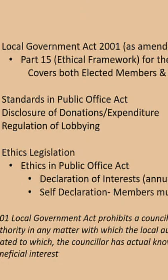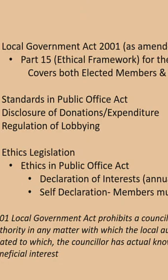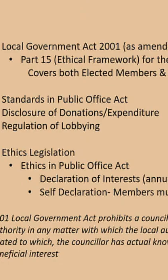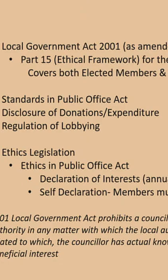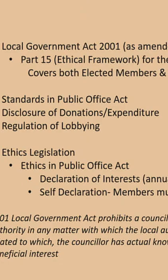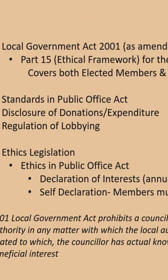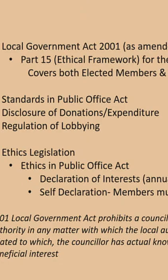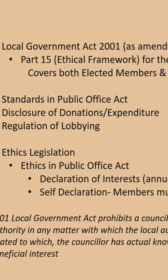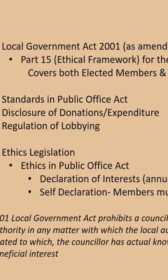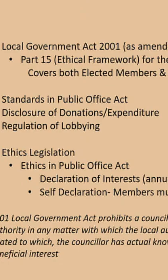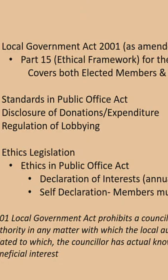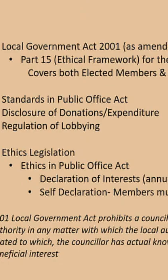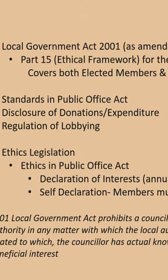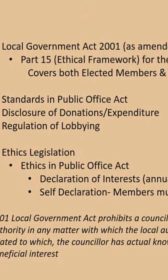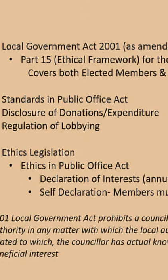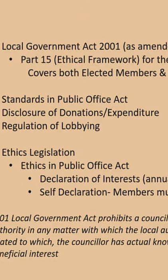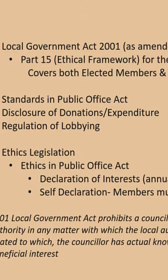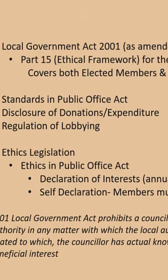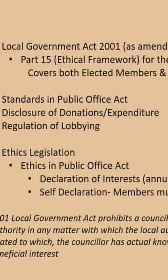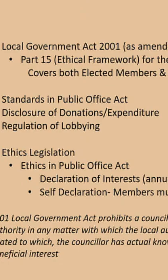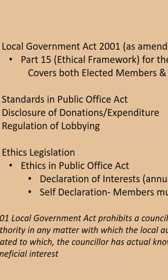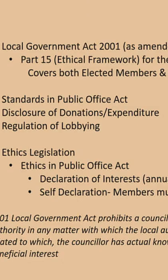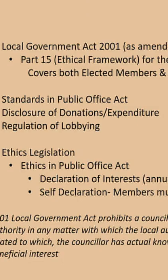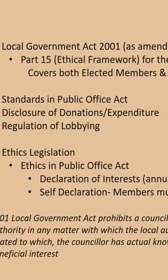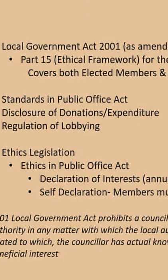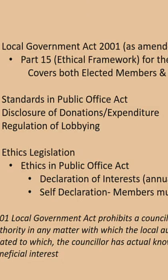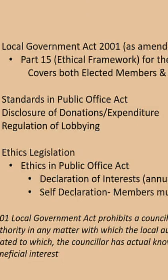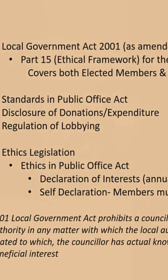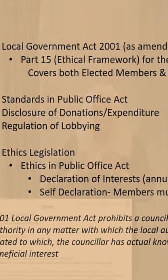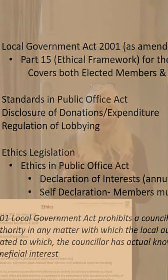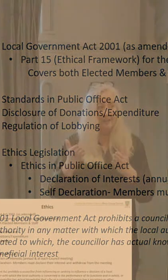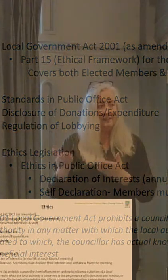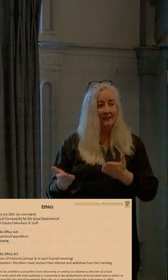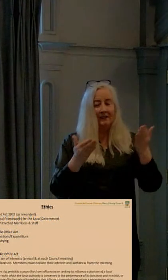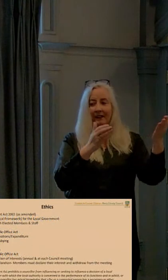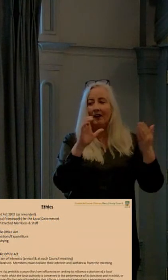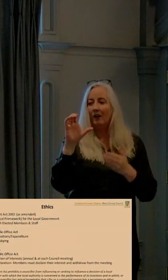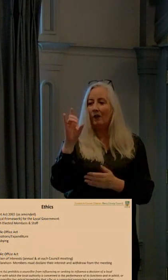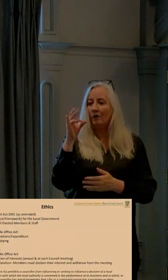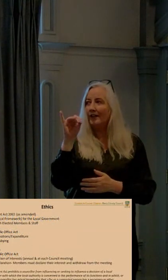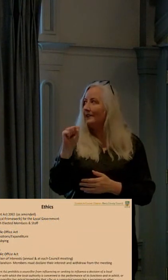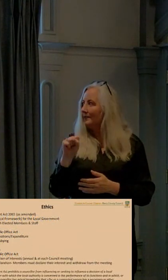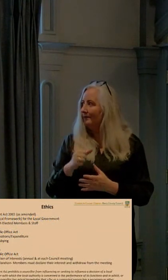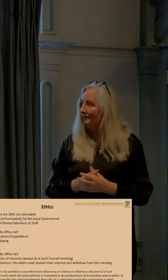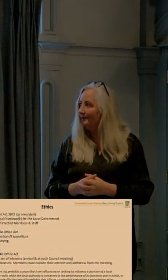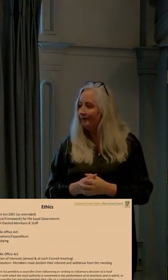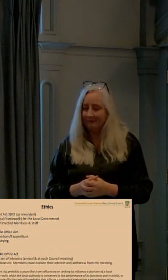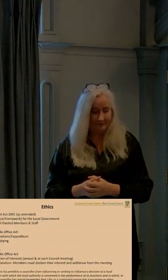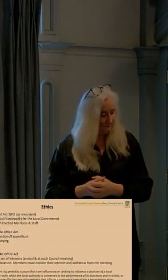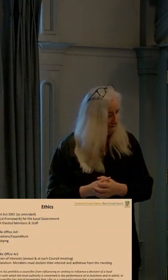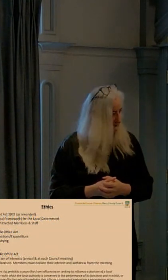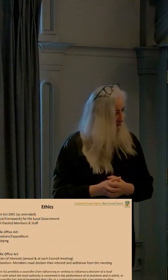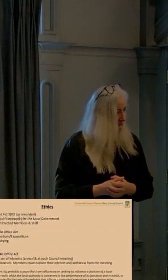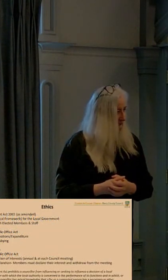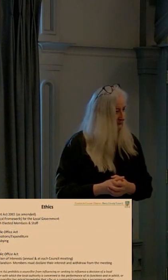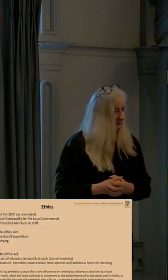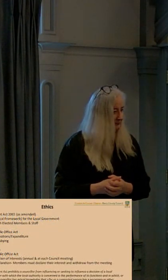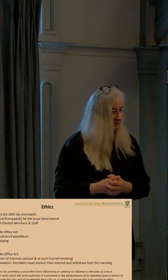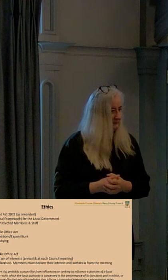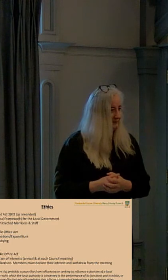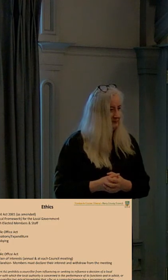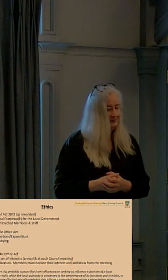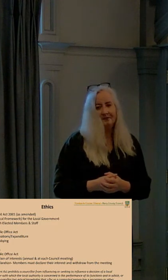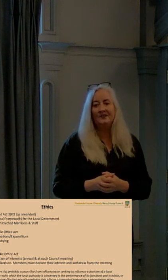conduct. So, Sinn Féin, I might hand over to Christy now, who might go up on the in relation to